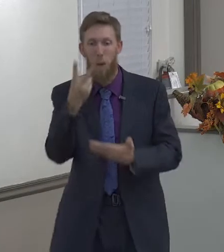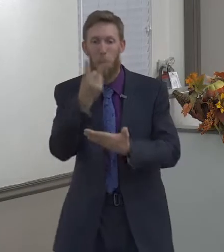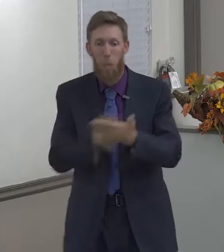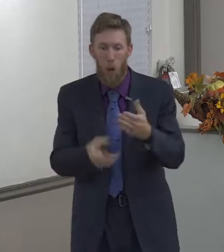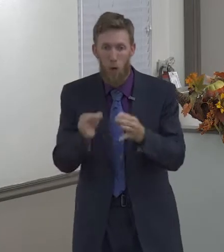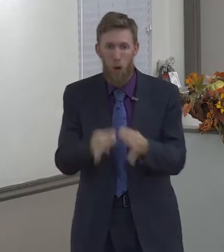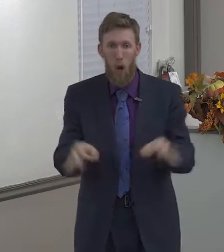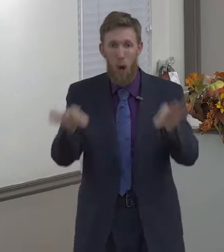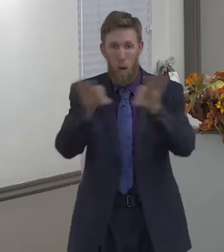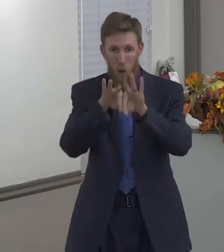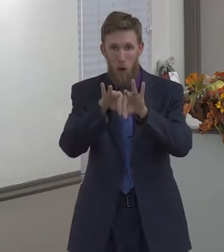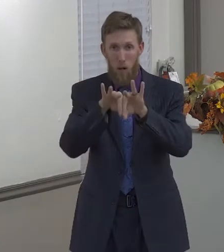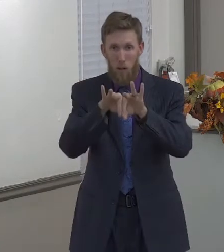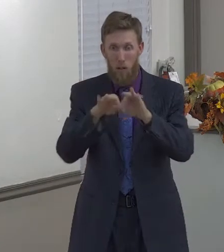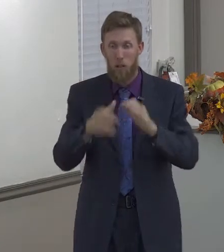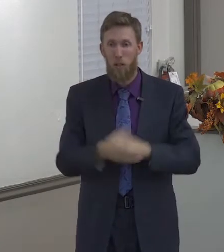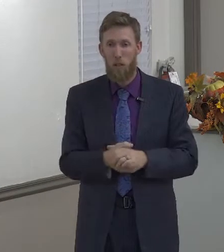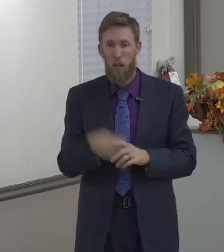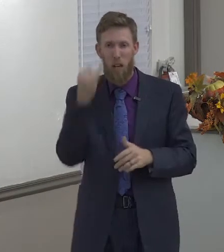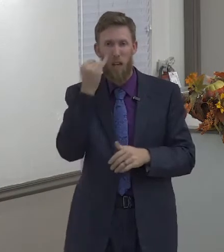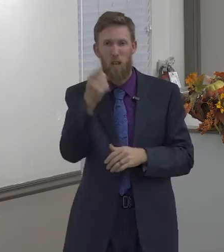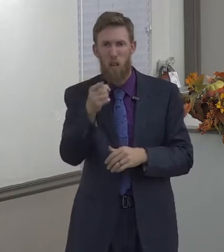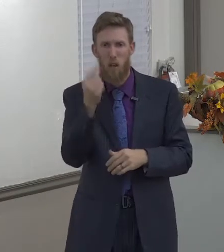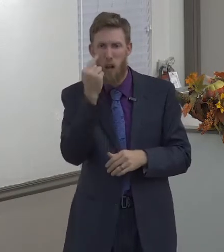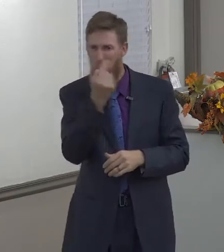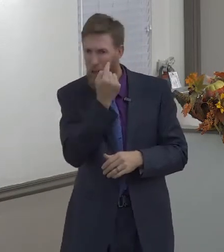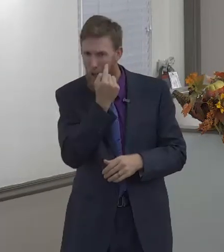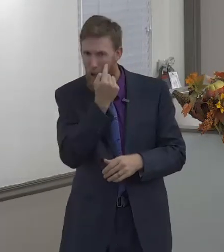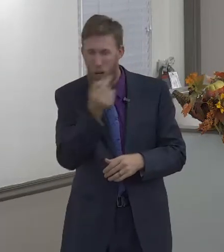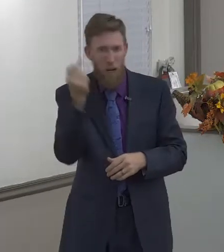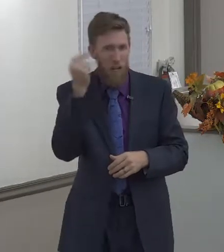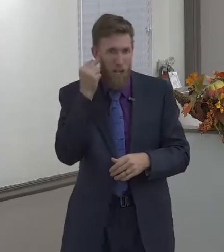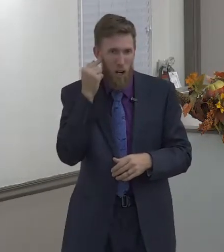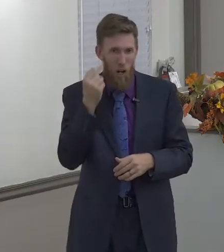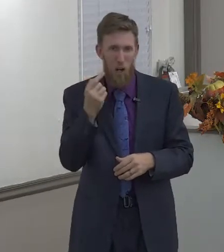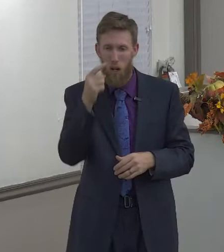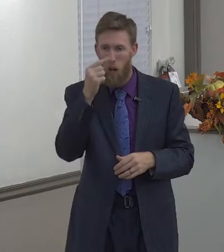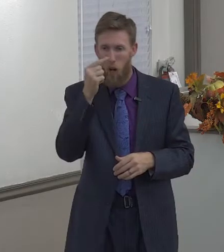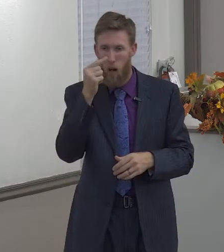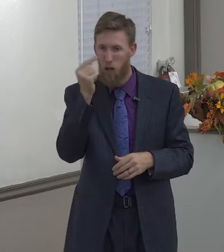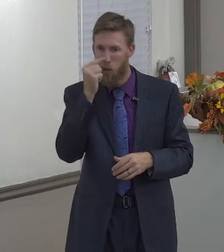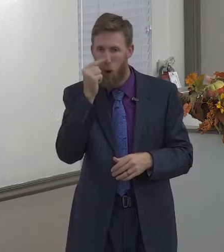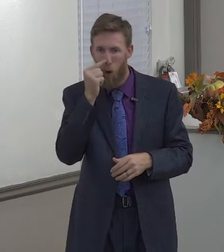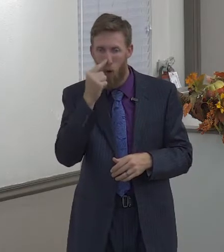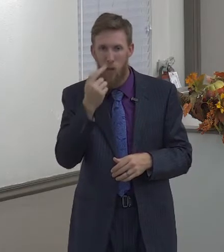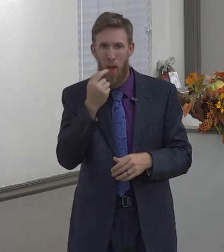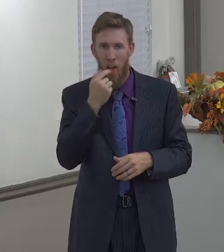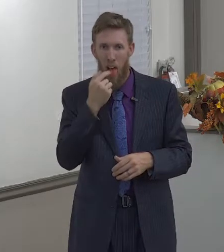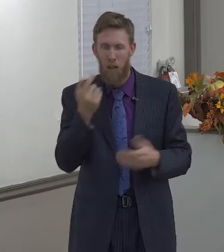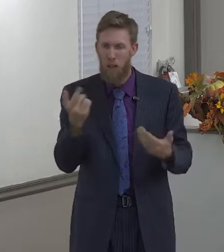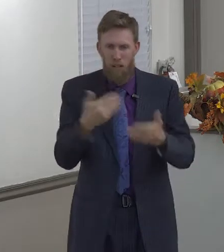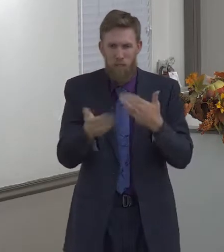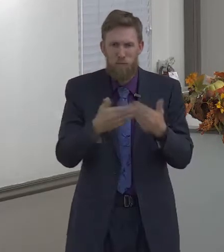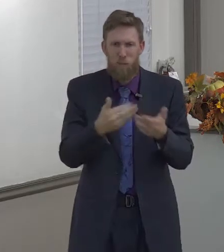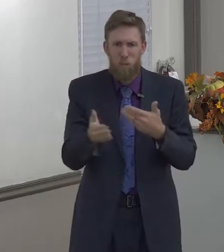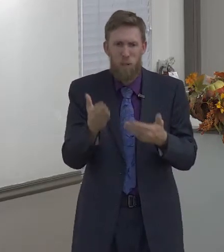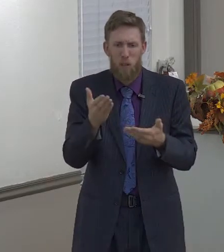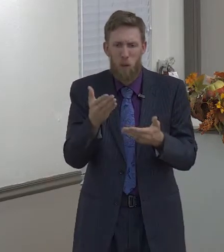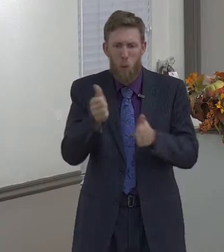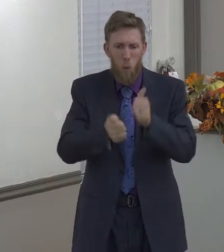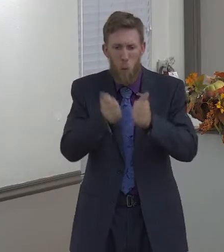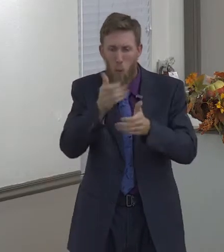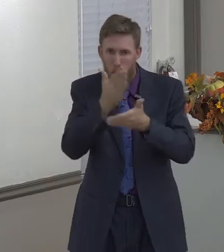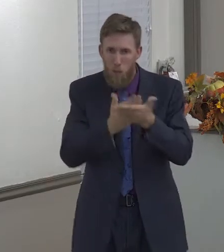of the body and you are a necessary part of the body. We are all something, and because we are all